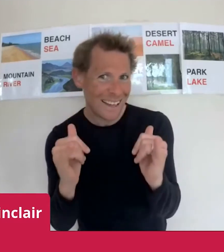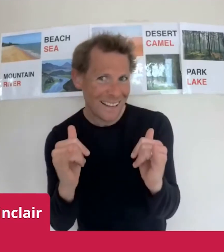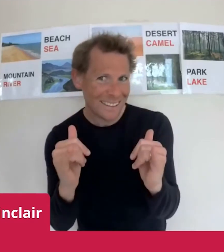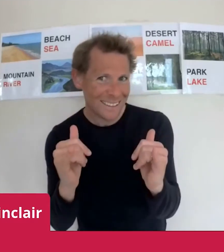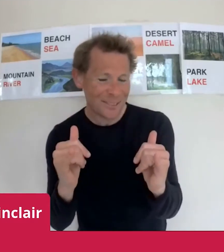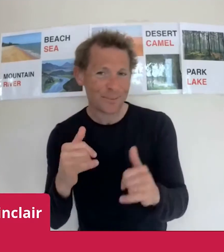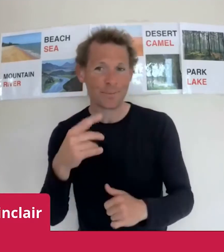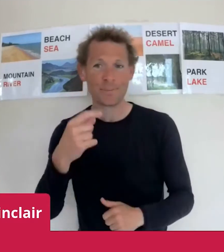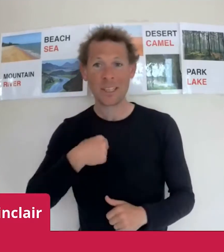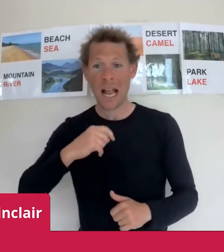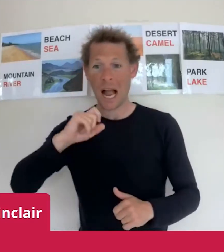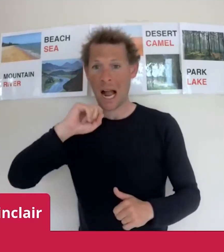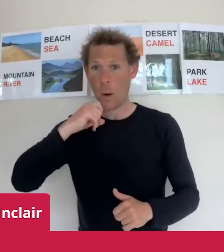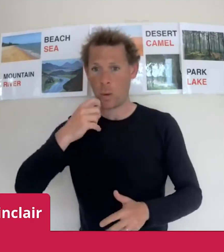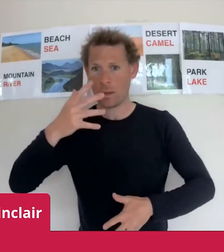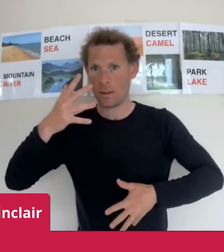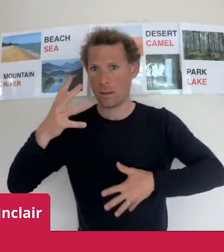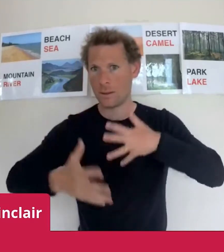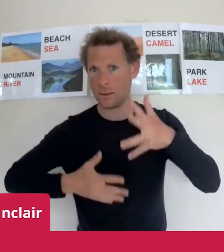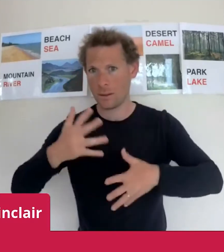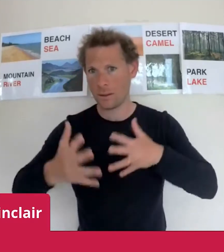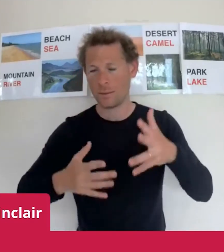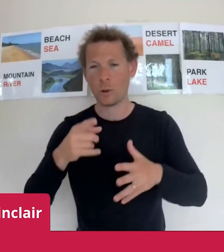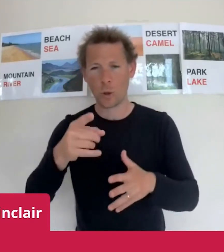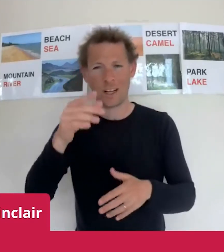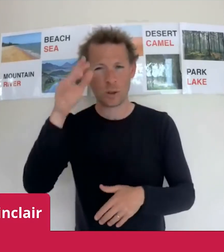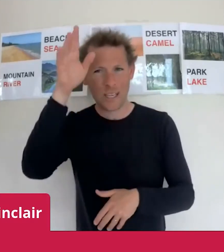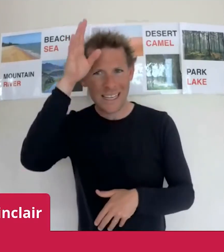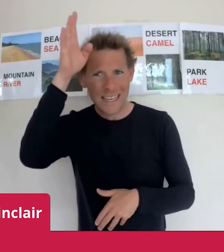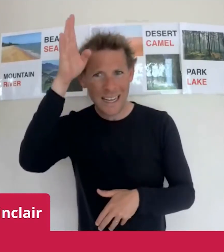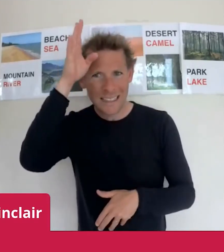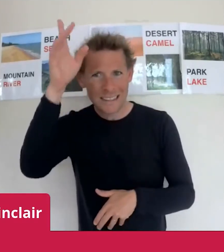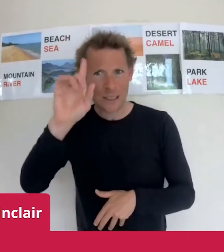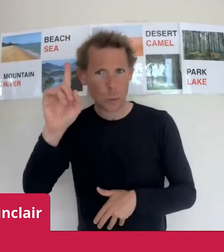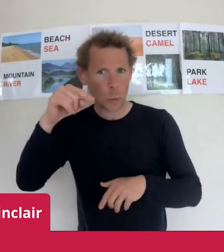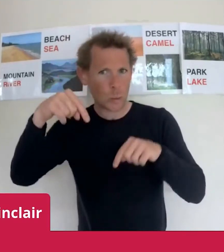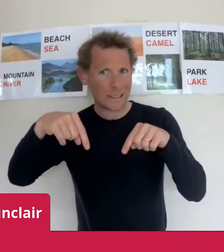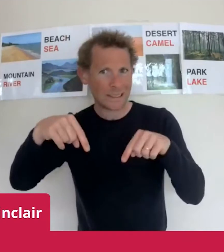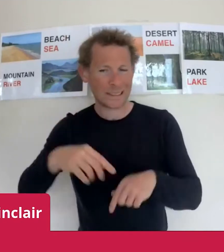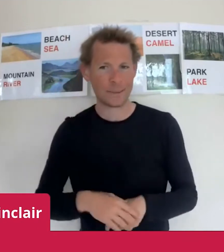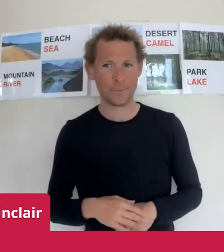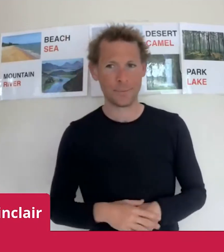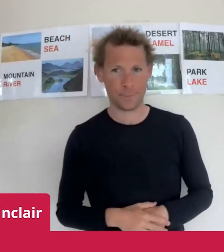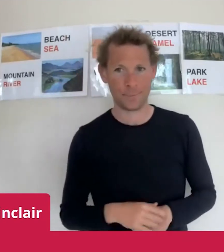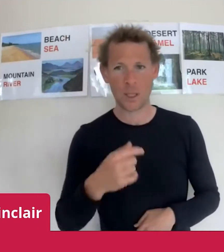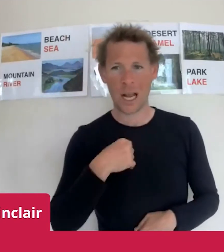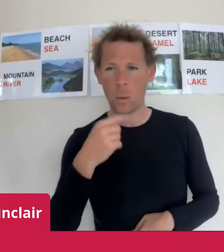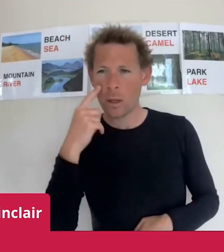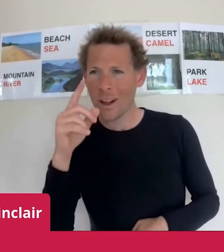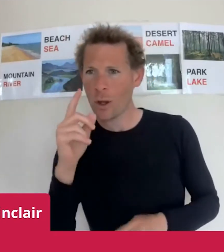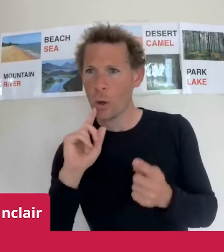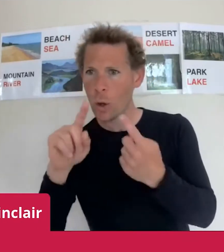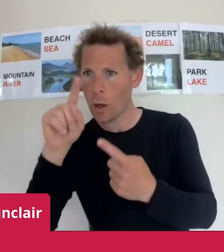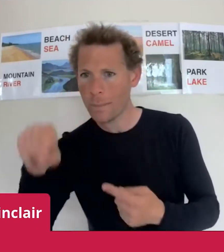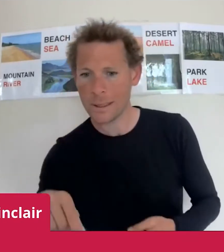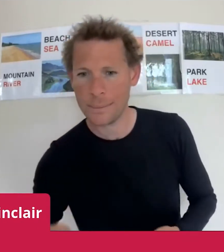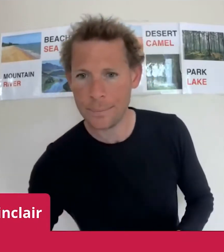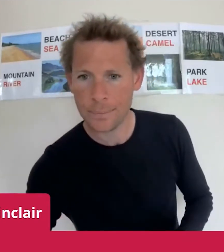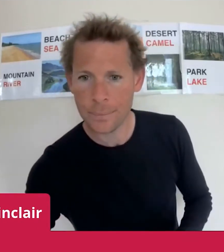Okay, now let's test what you remember. So I'm going to sign something and you've got to guess what it is that I'm signing. Ready? And I'm going to have a look